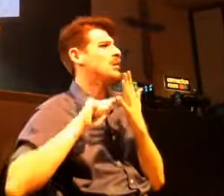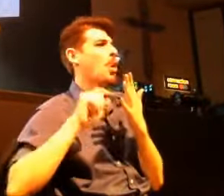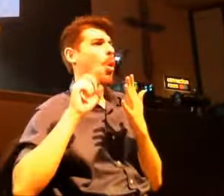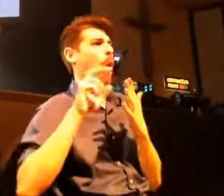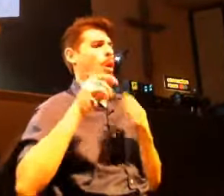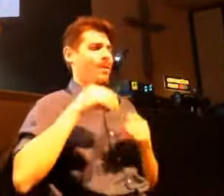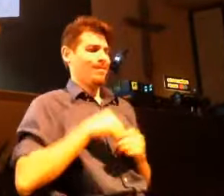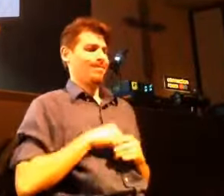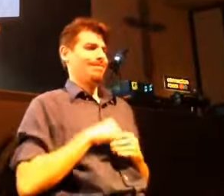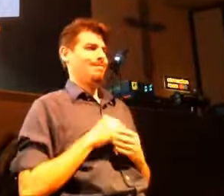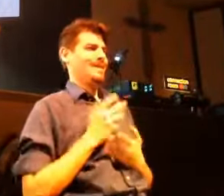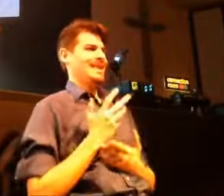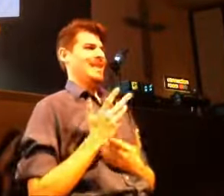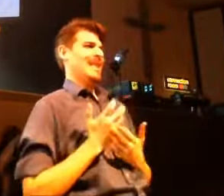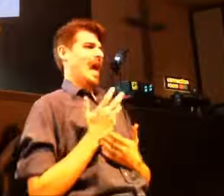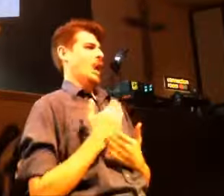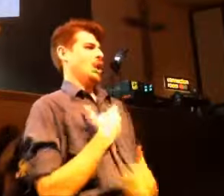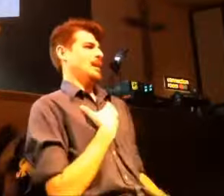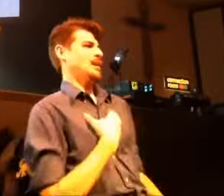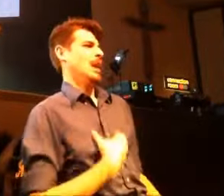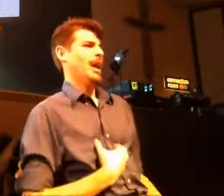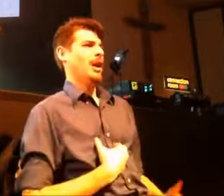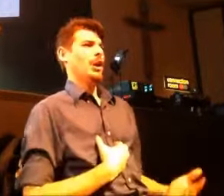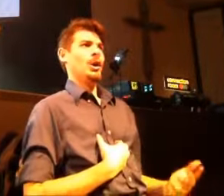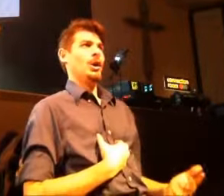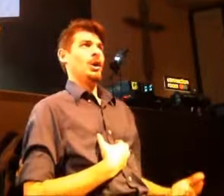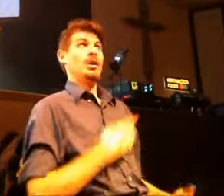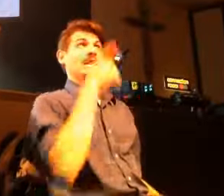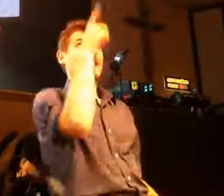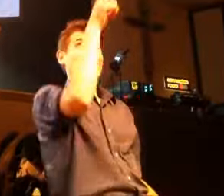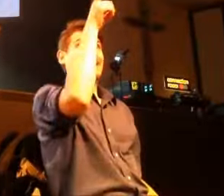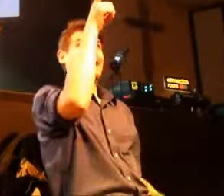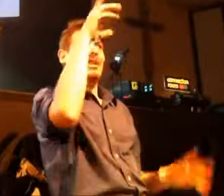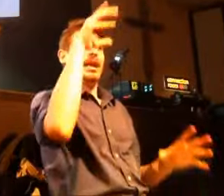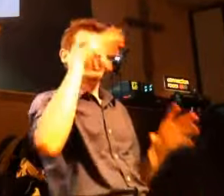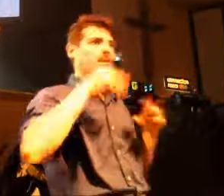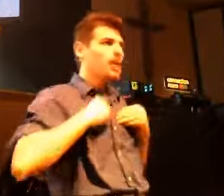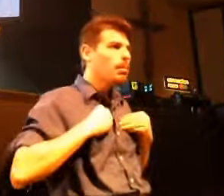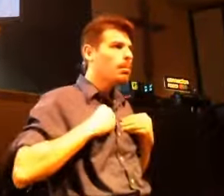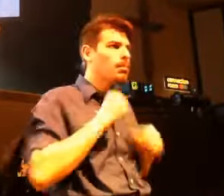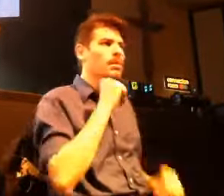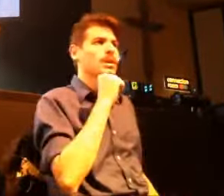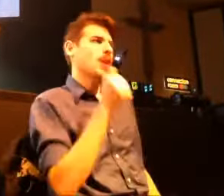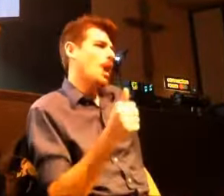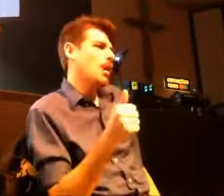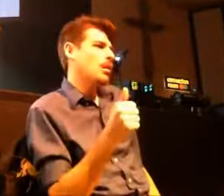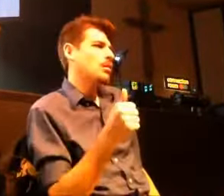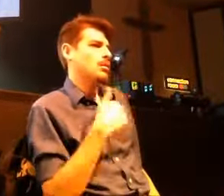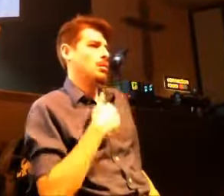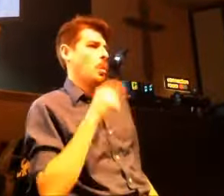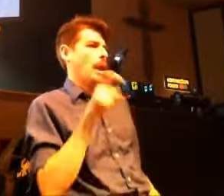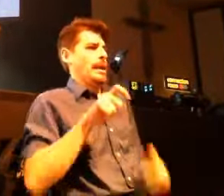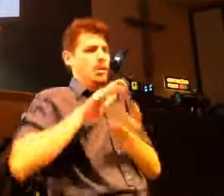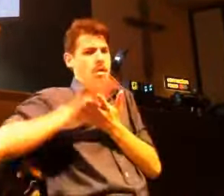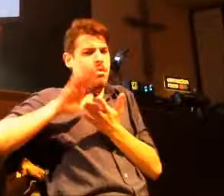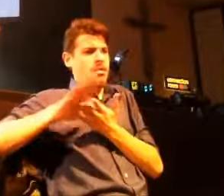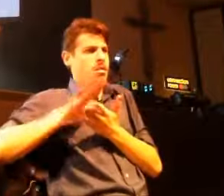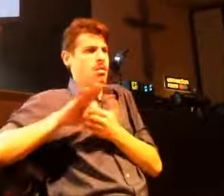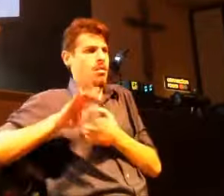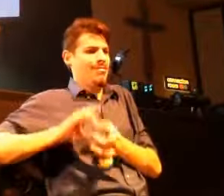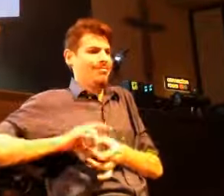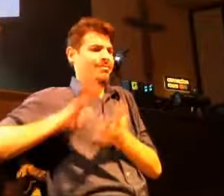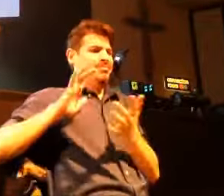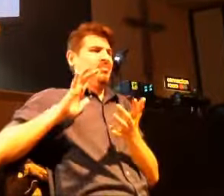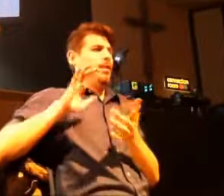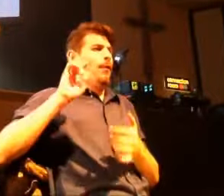in life. Can God handle all of that? Will he accept me with all of that? And this series, this Come As You Are series, is one